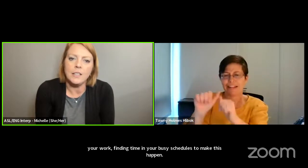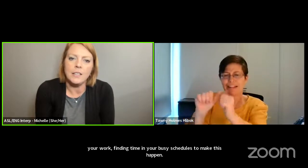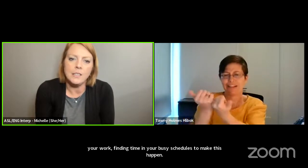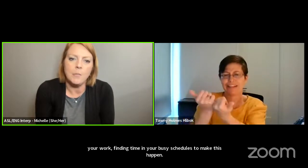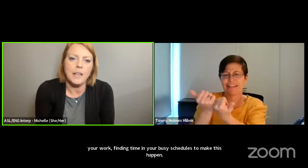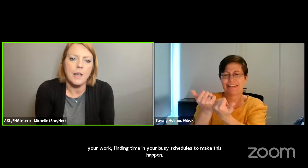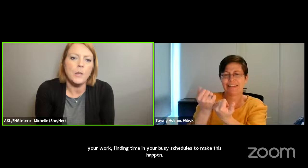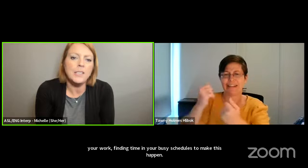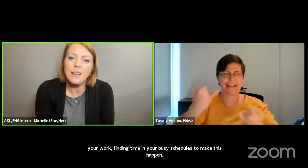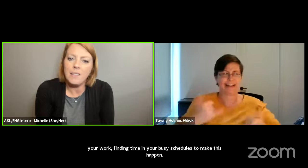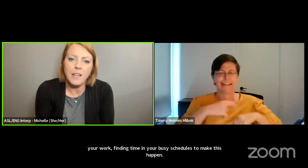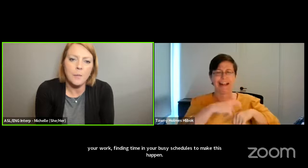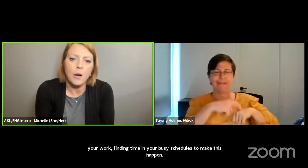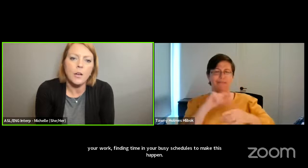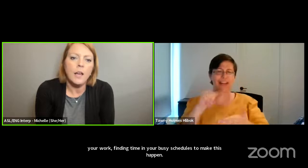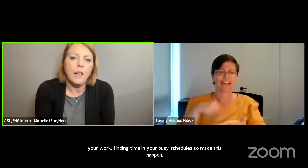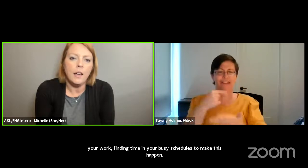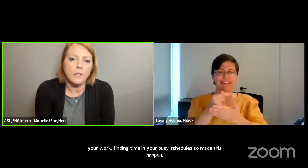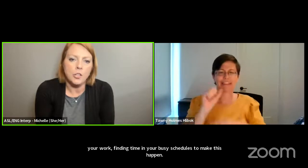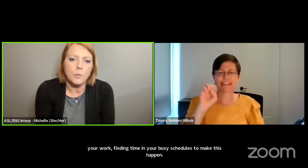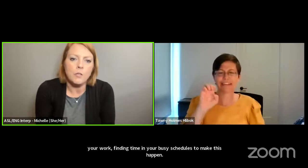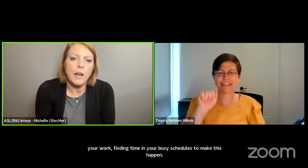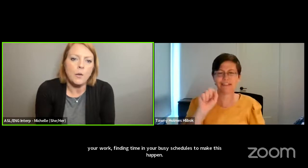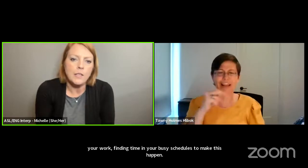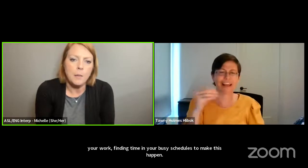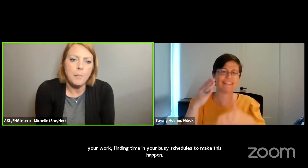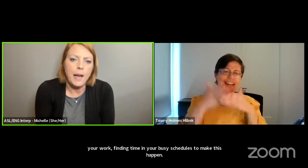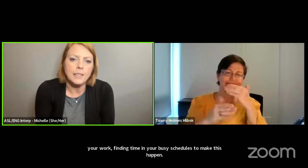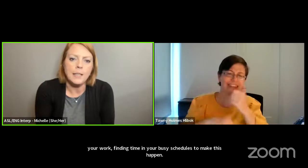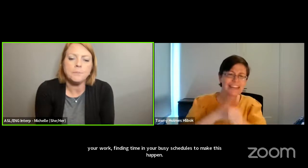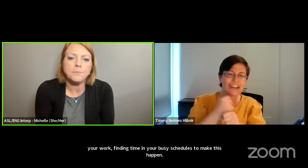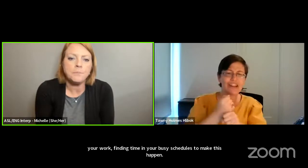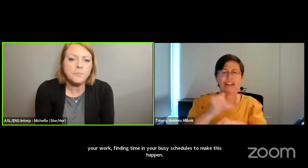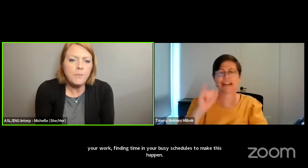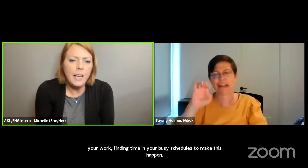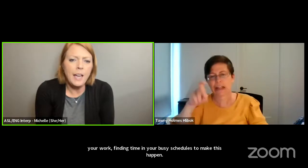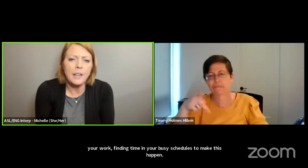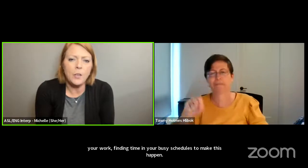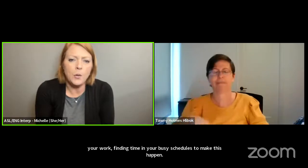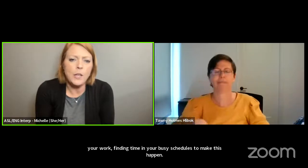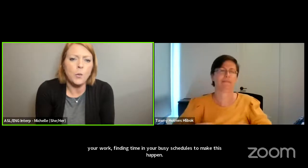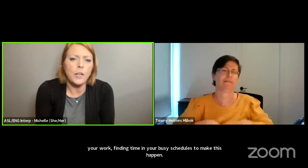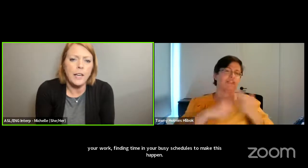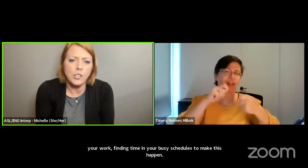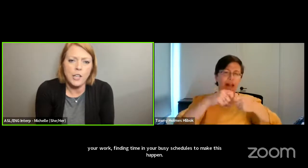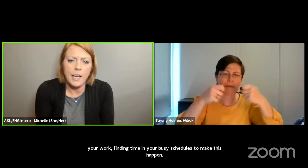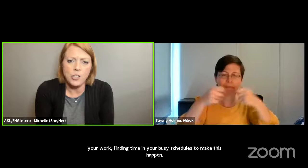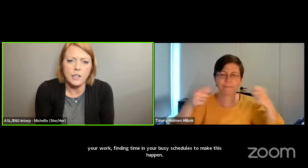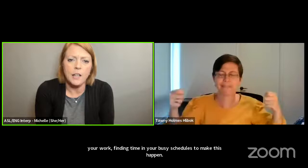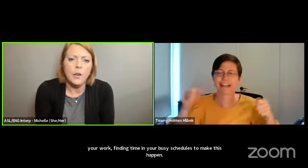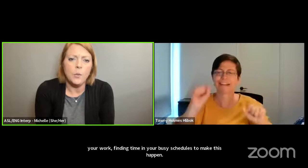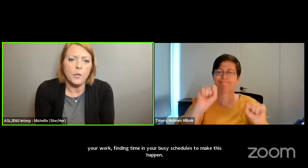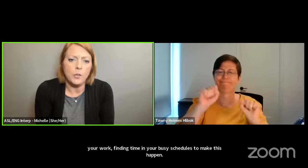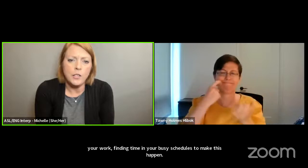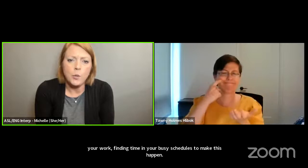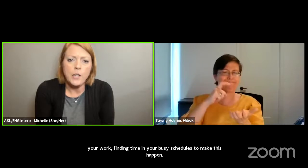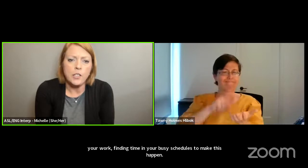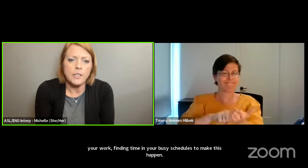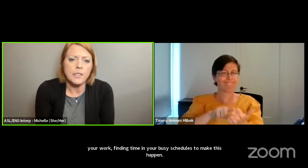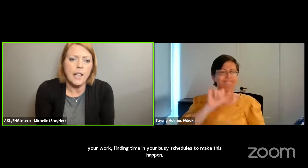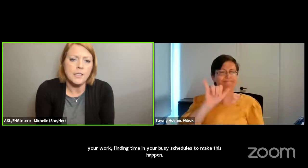it's definitely something that we didn't think about in terms of how it's impacting those that work in education